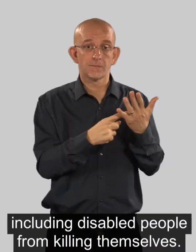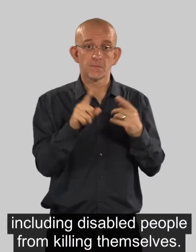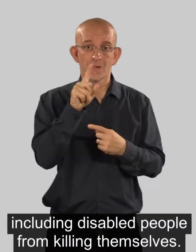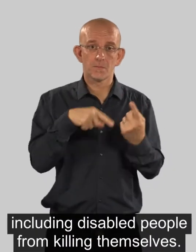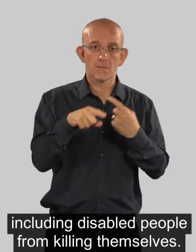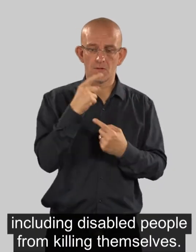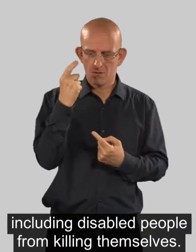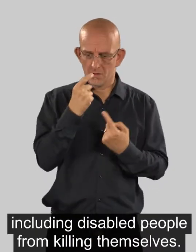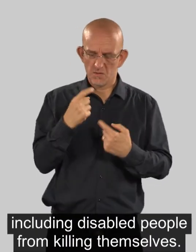themselves.